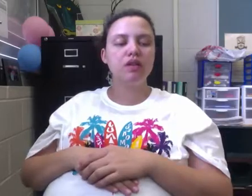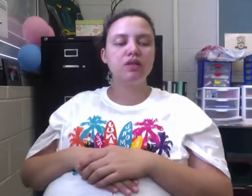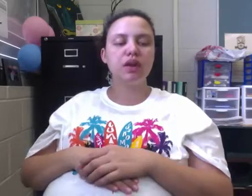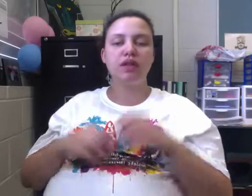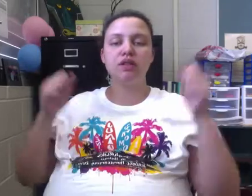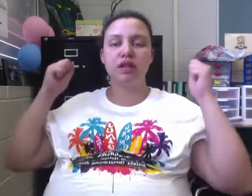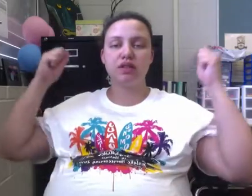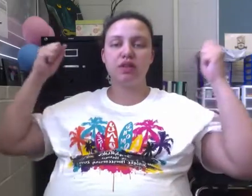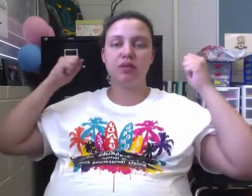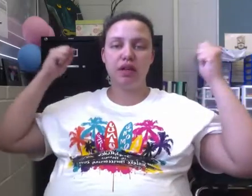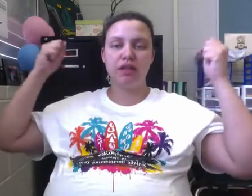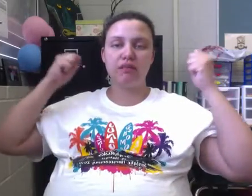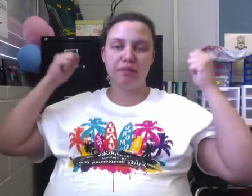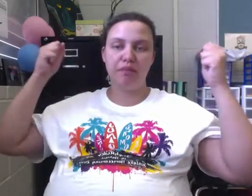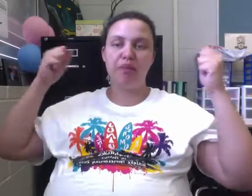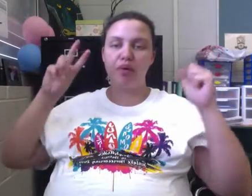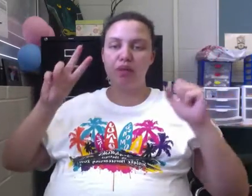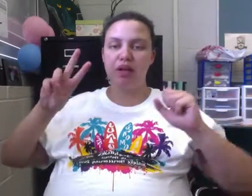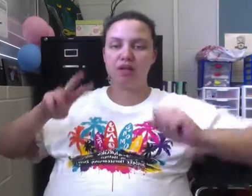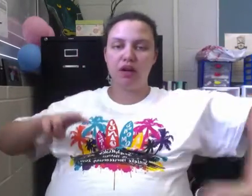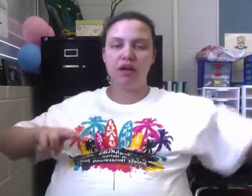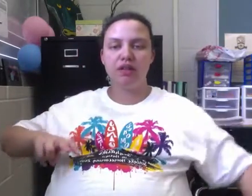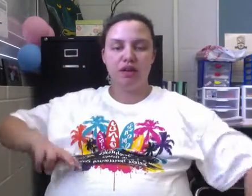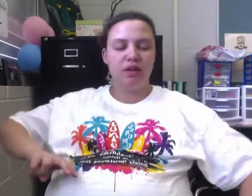To exercise or lift weights, both meanings are correct.